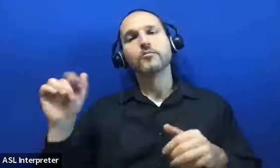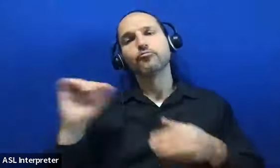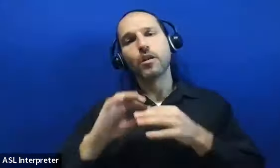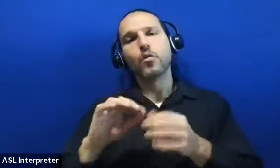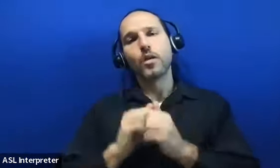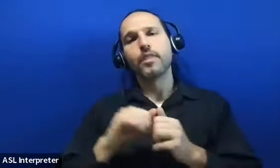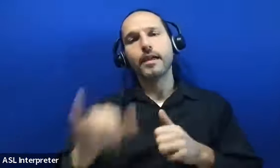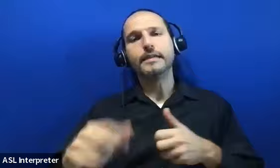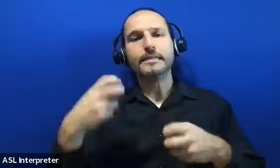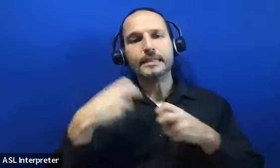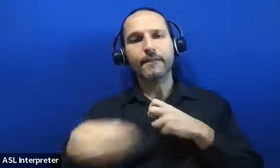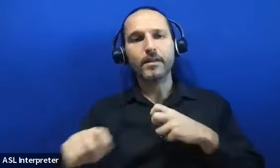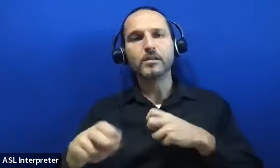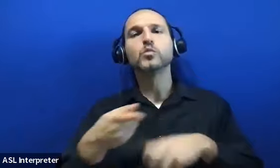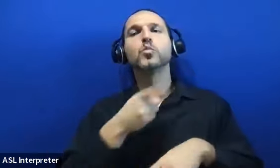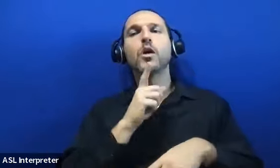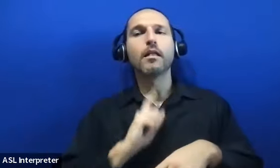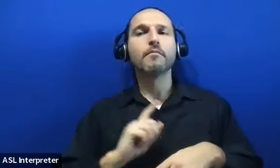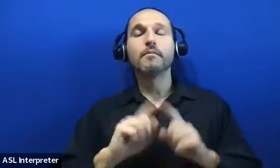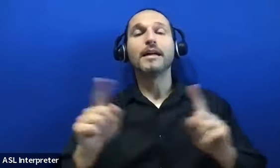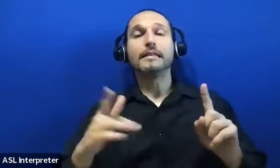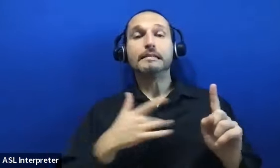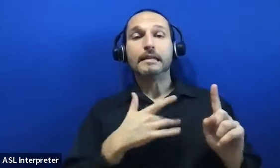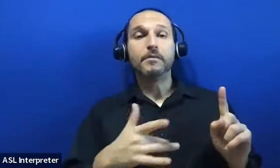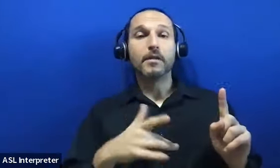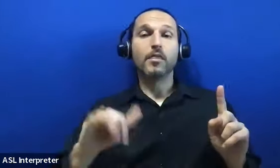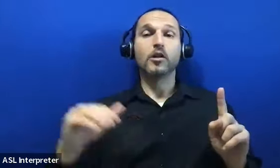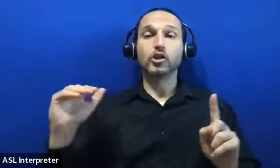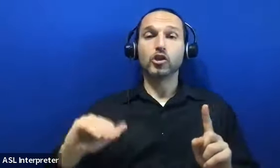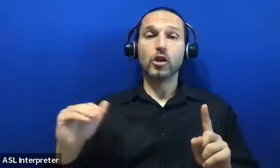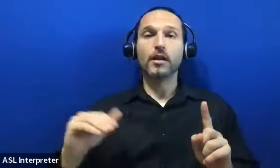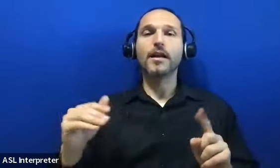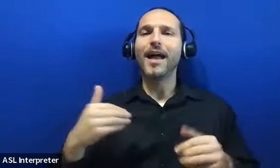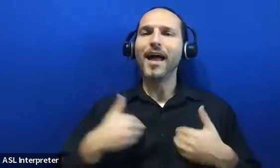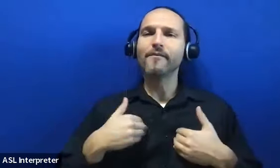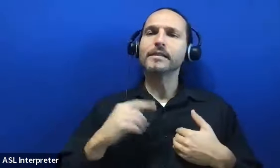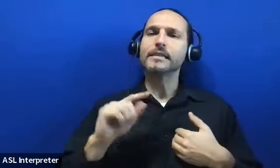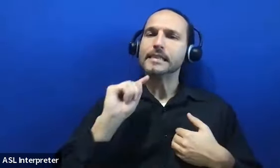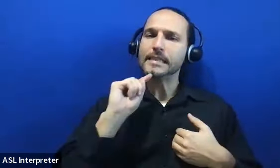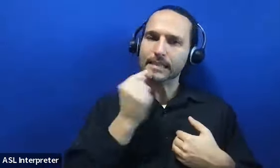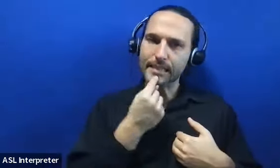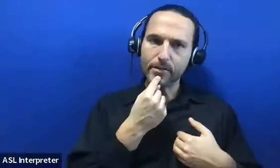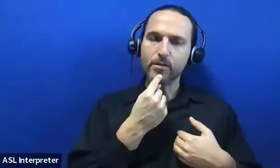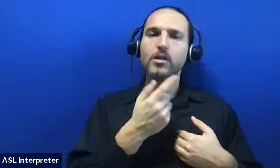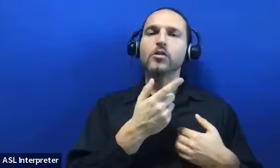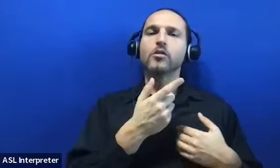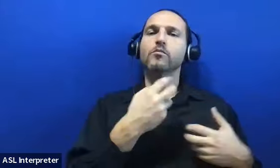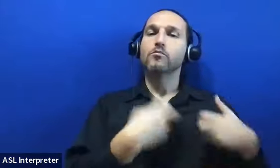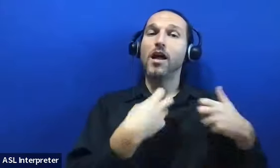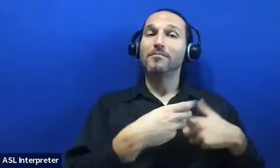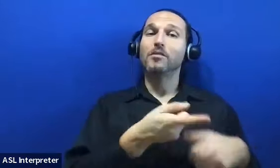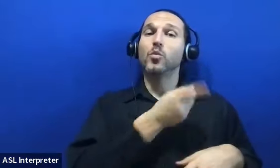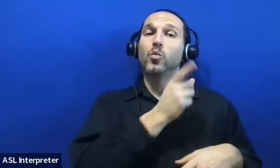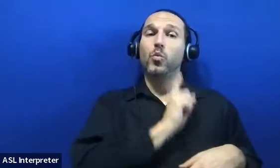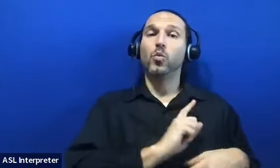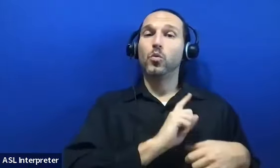swallow is. But most likely a child can be at a greater aspiration risk when they have this tracheostomy